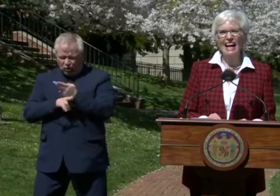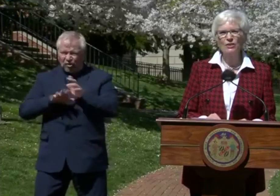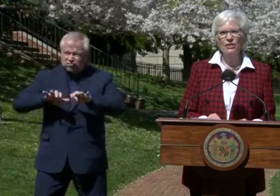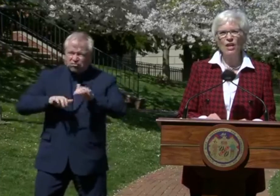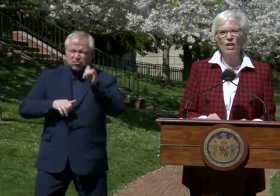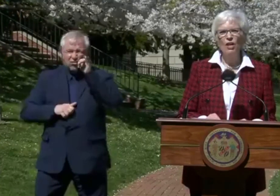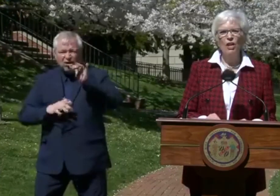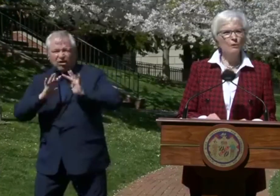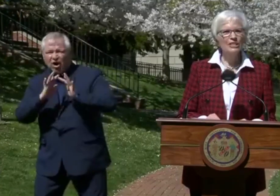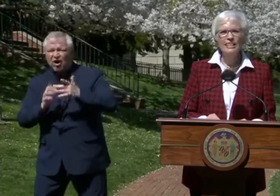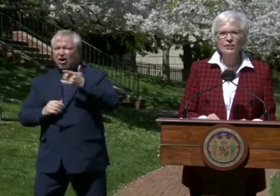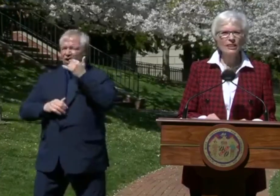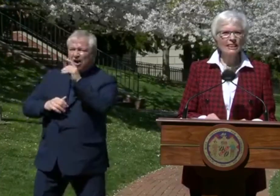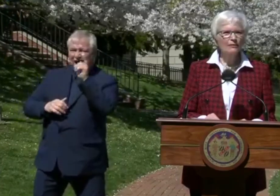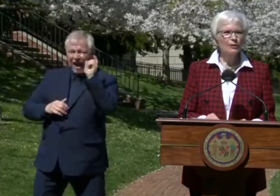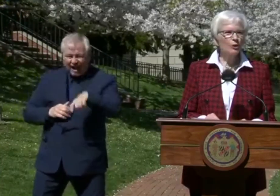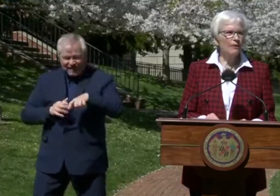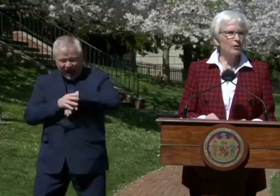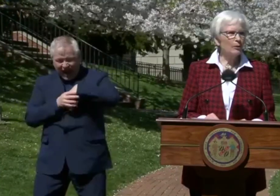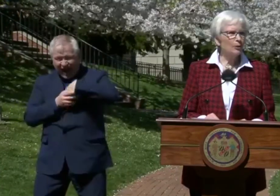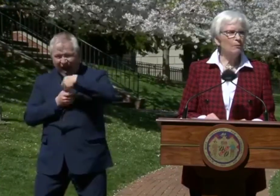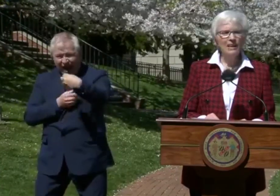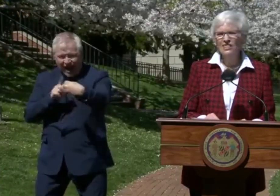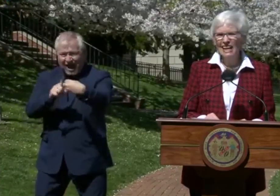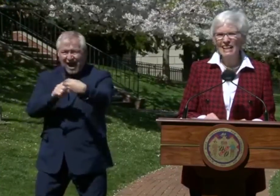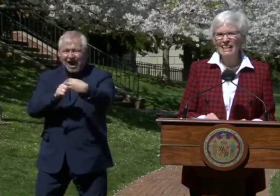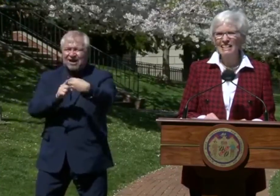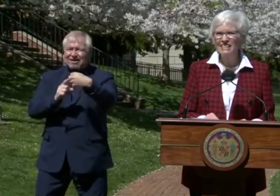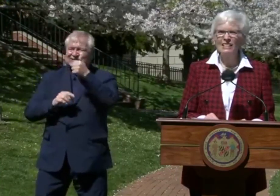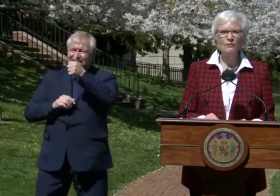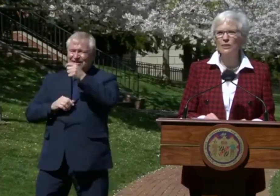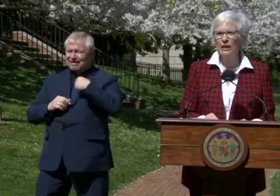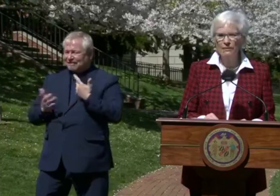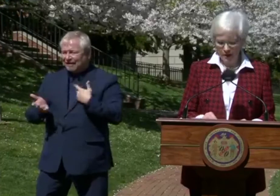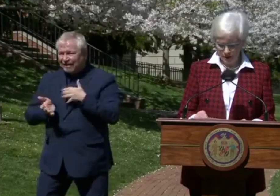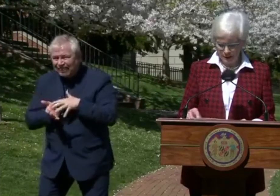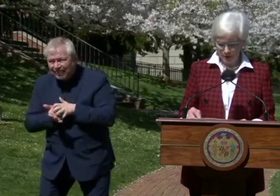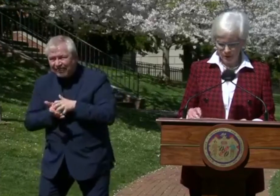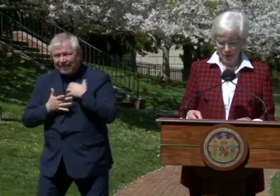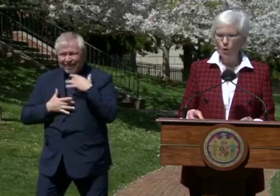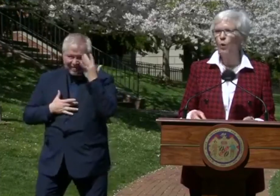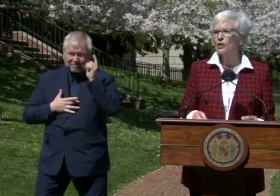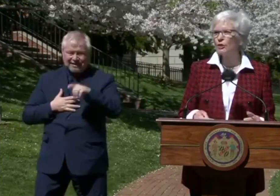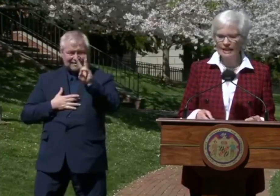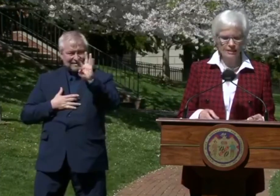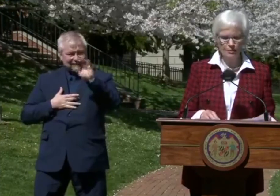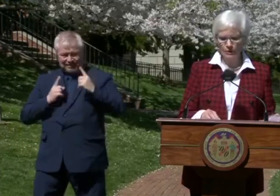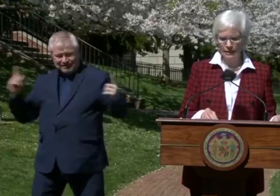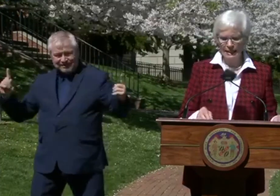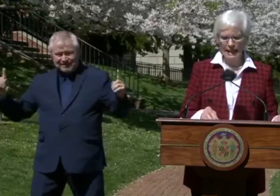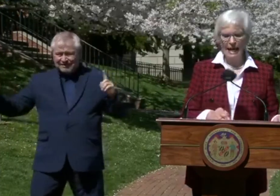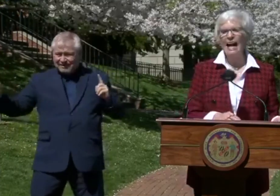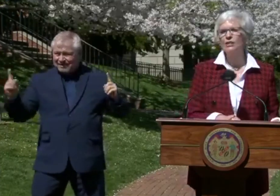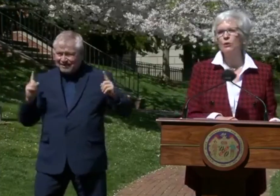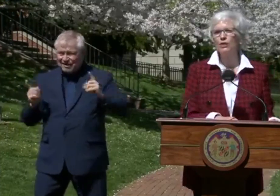get out, particularly if you are vulnerable, you must stay 6 feet away from other people. Wash your hands